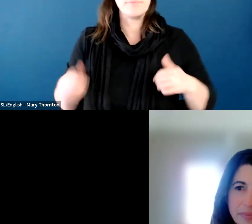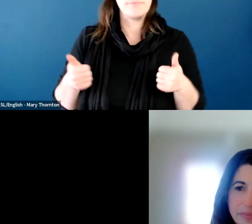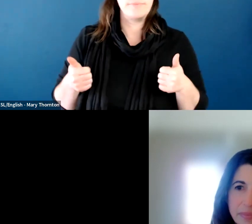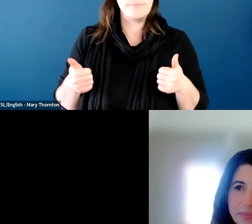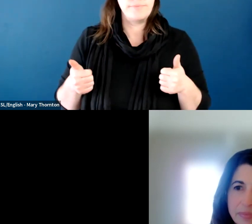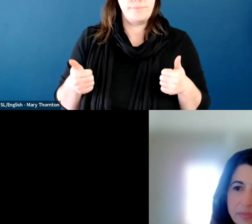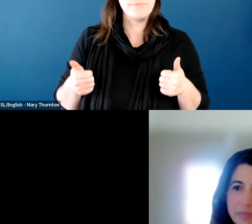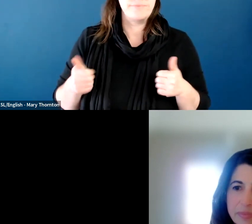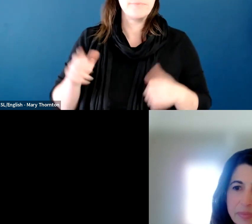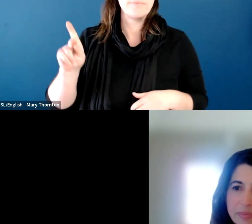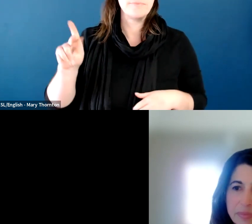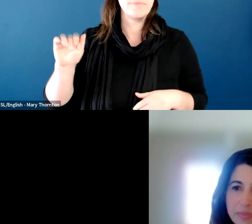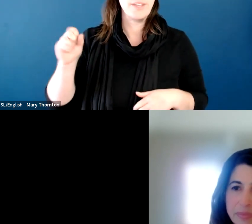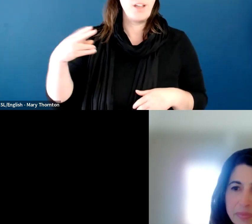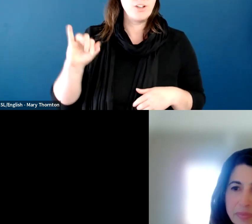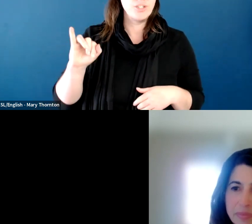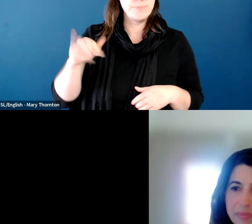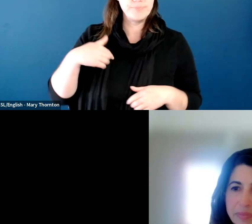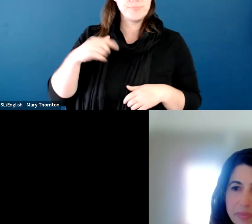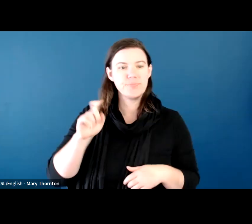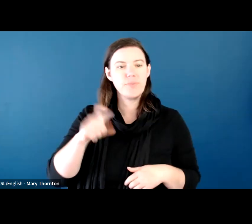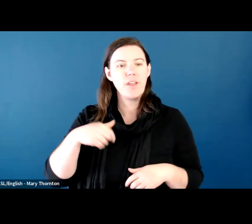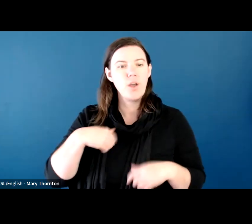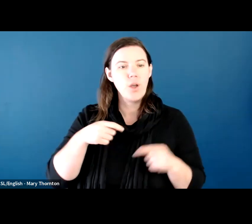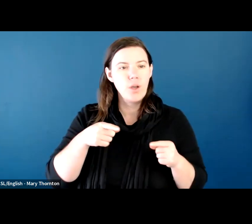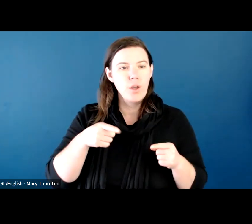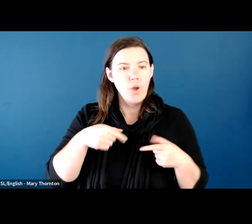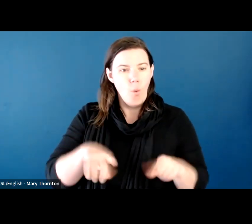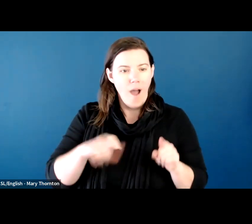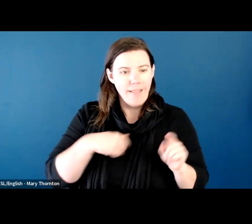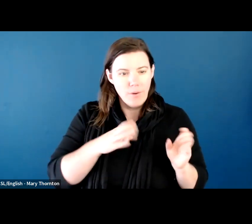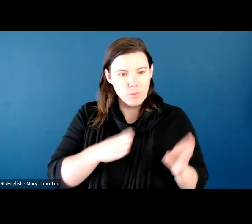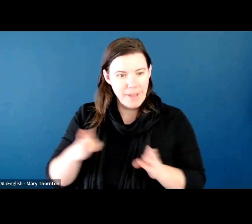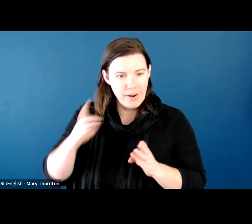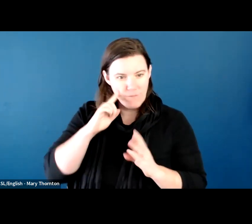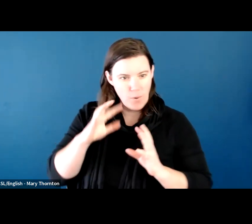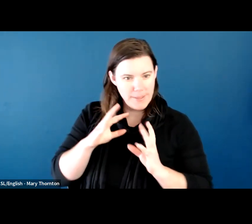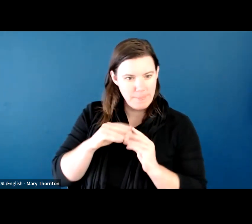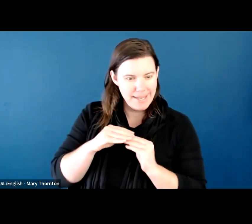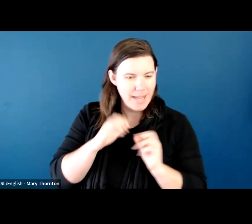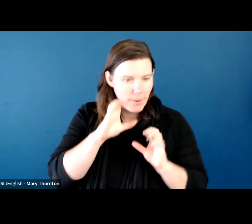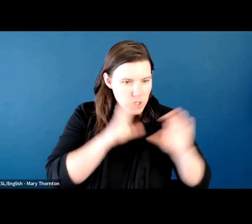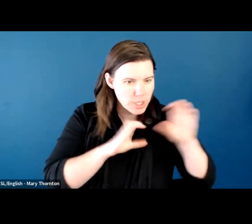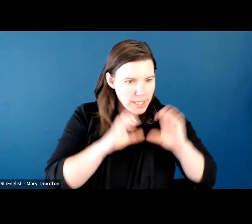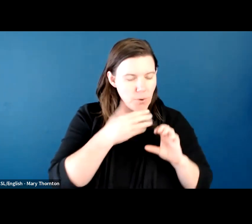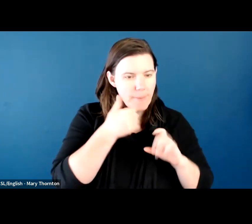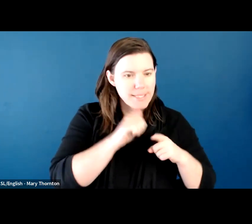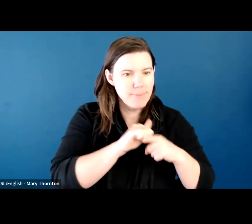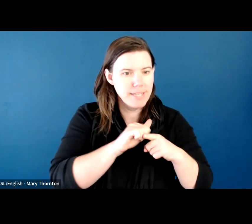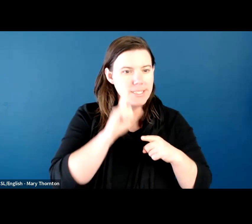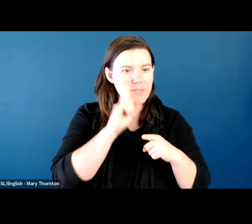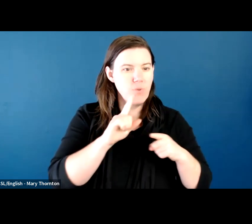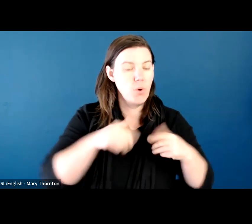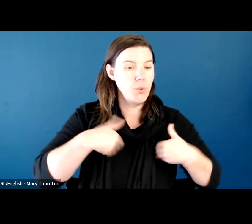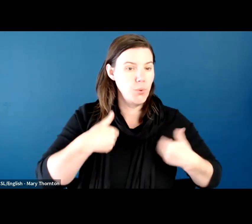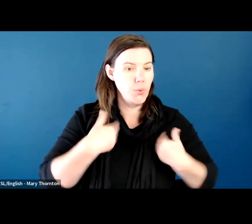In preparation for this meeting, I looked for the SAMHSA best practice for crisis system for children and youth. And I think, Matt, I